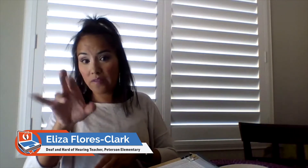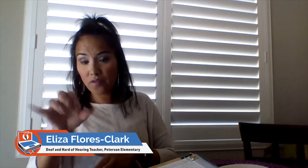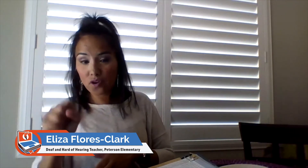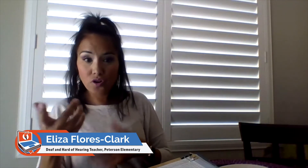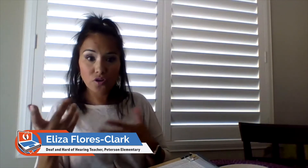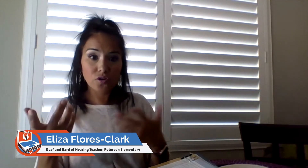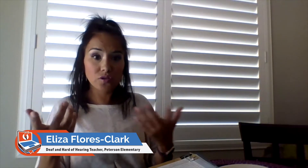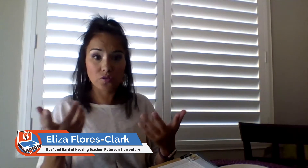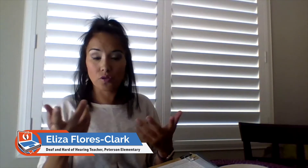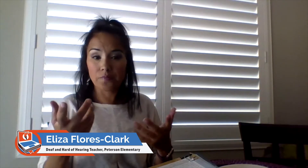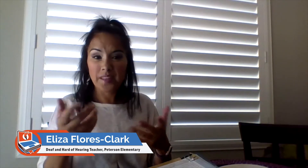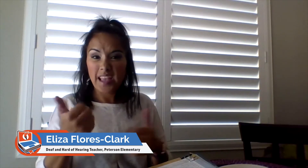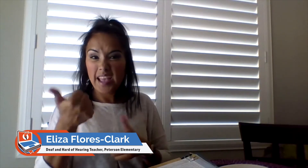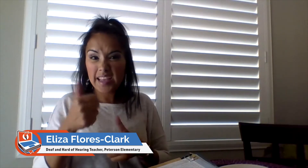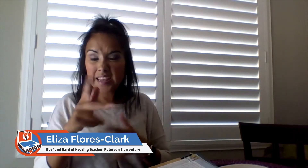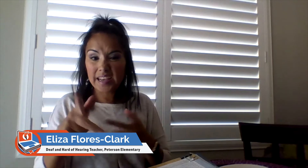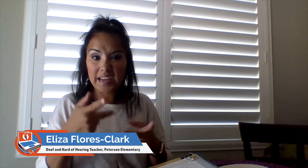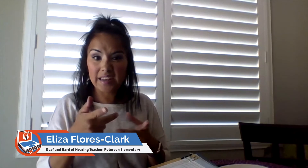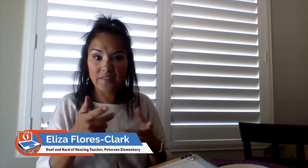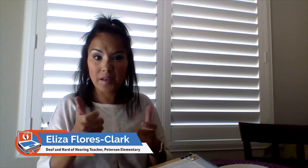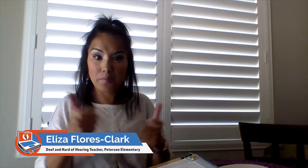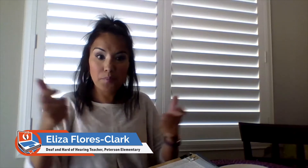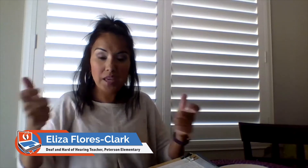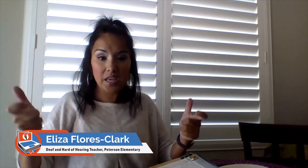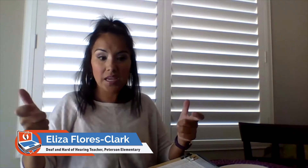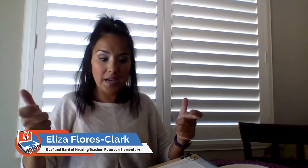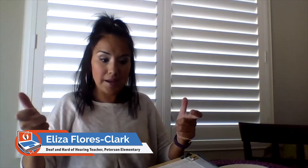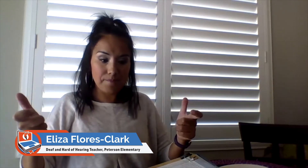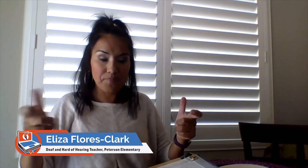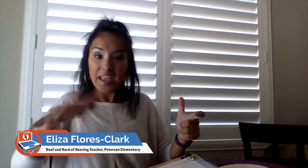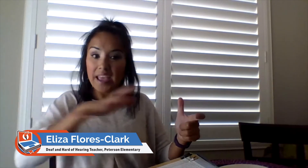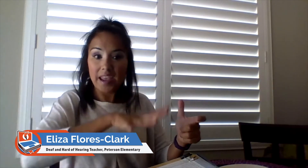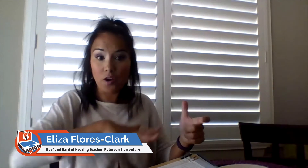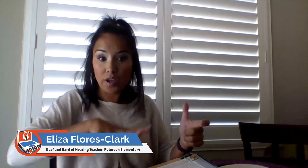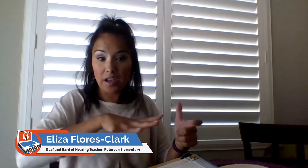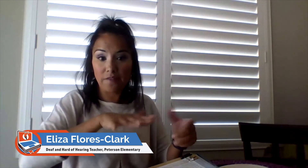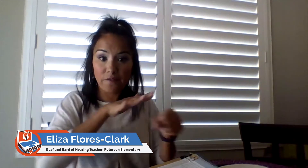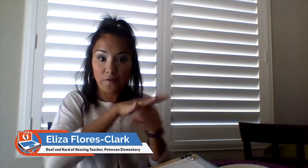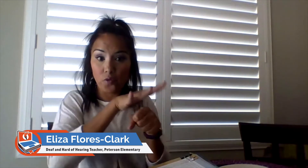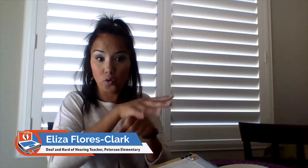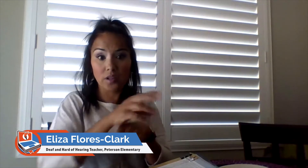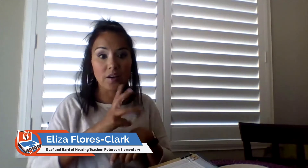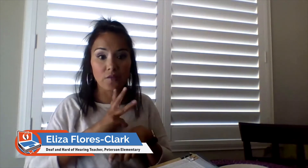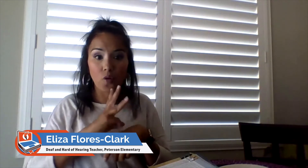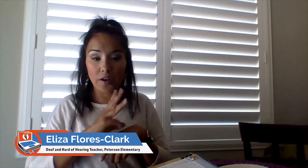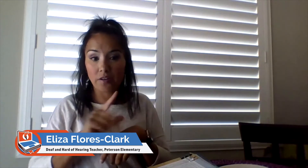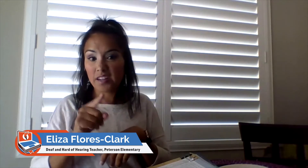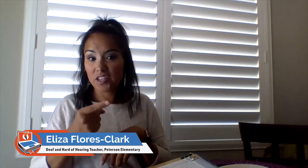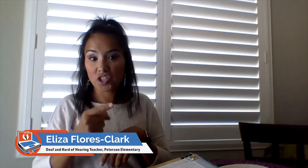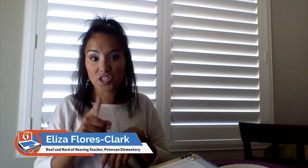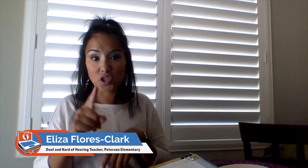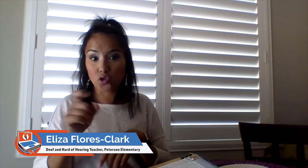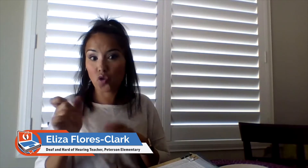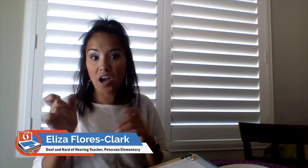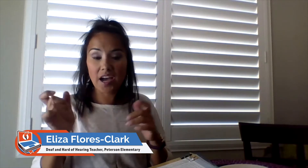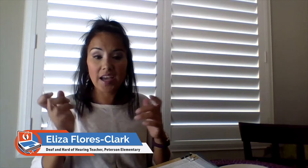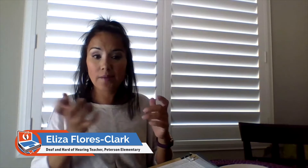river, any kind of big area of water, just the dry